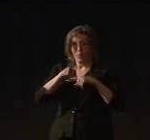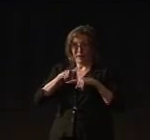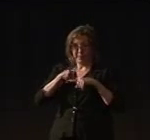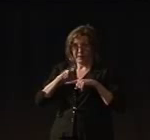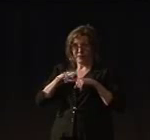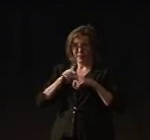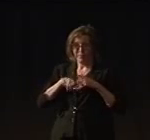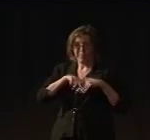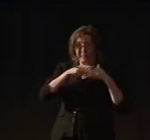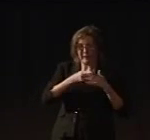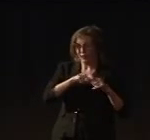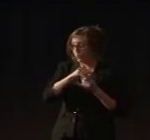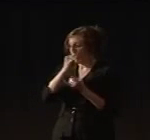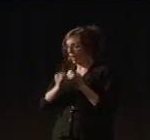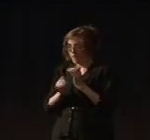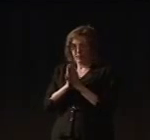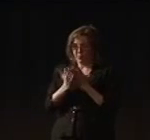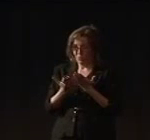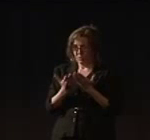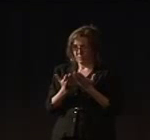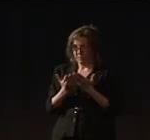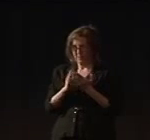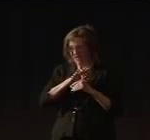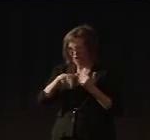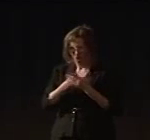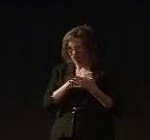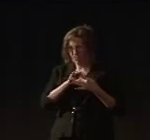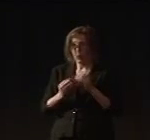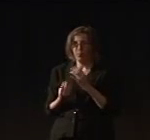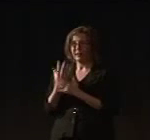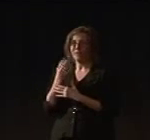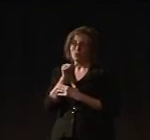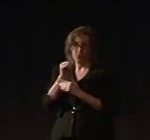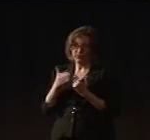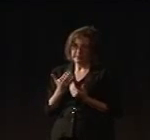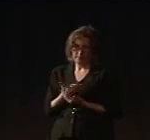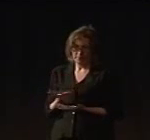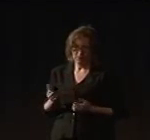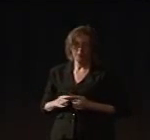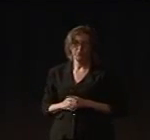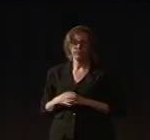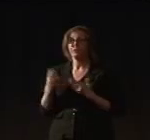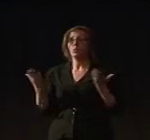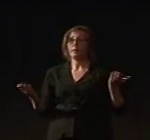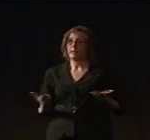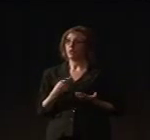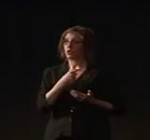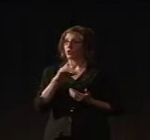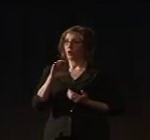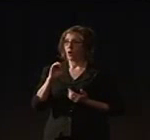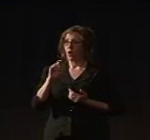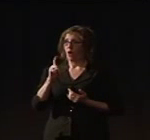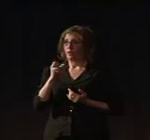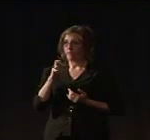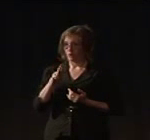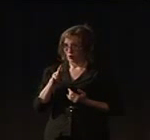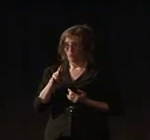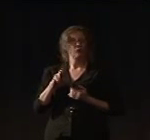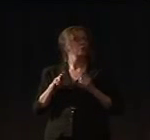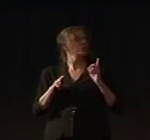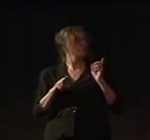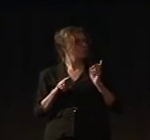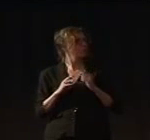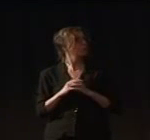about plants. I mean, not an easy topic either. And here, Oliver, and once I've finished